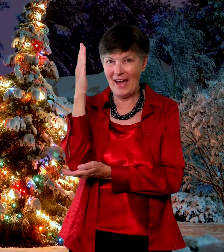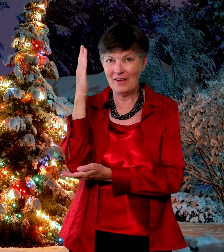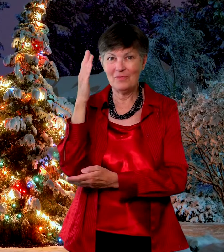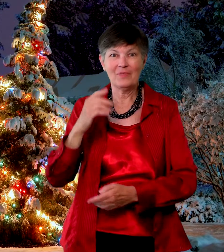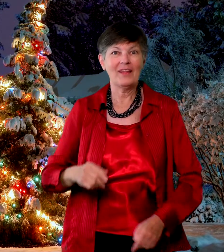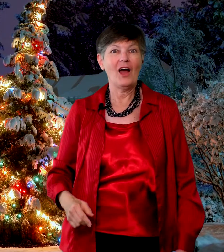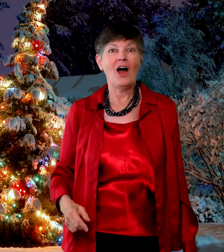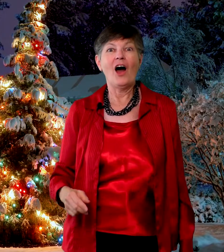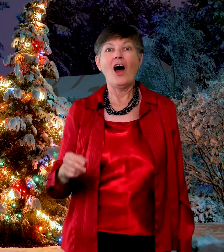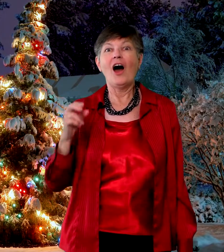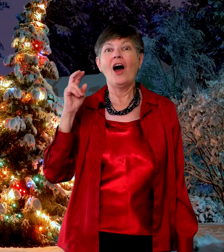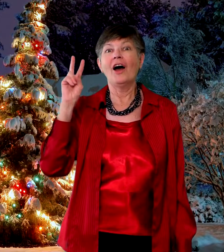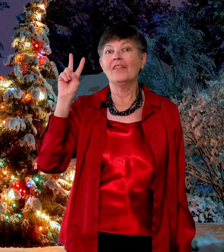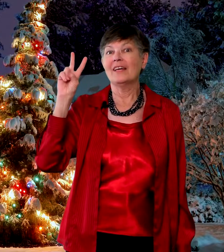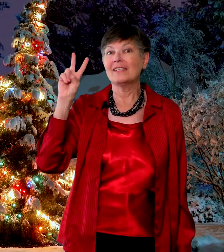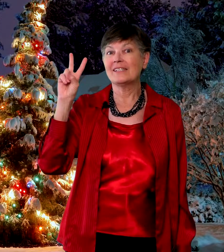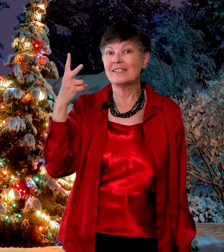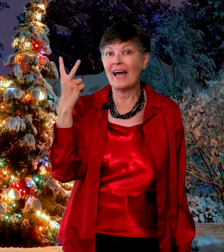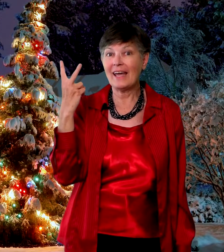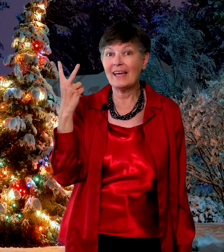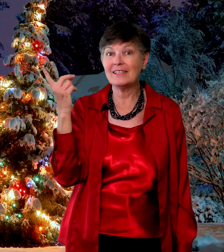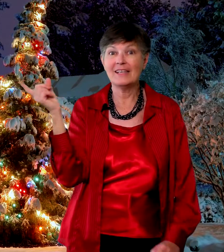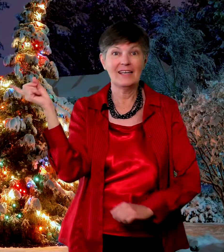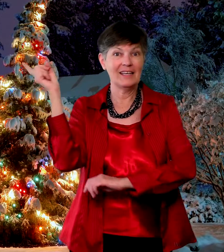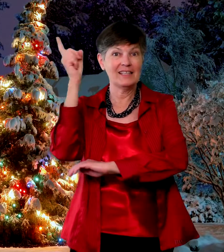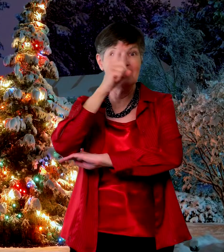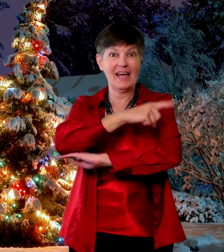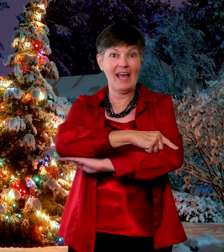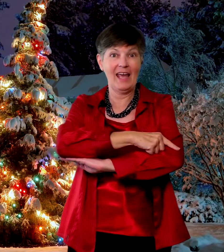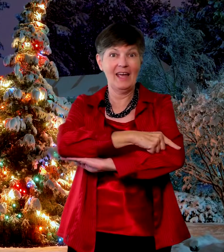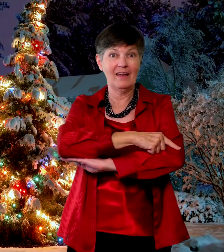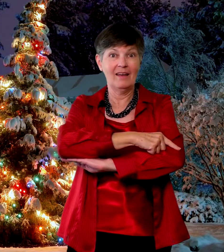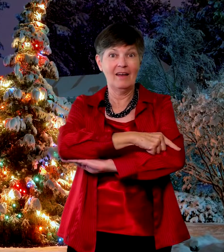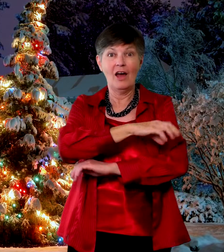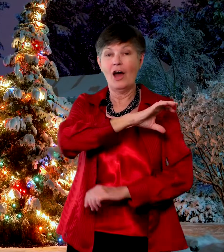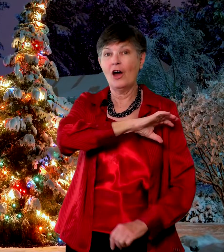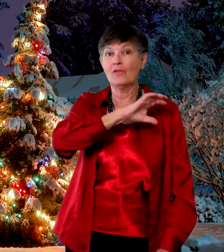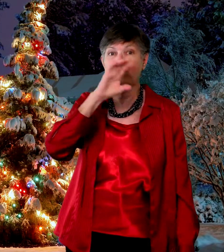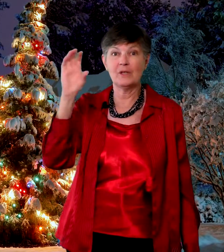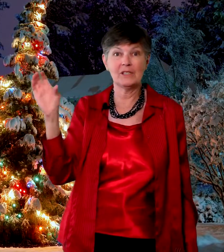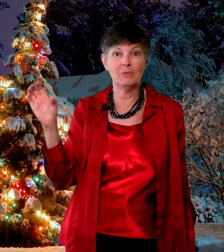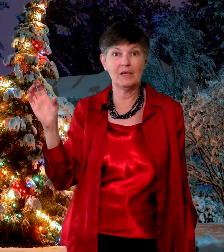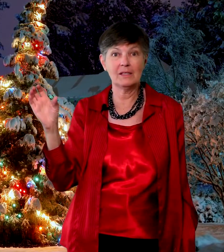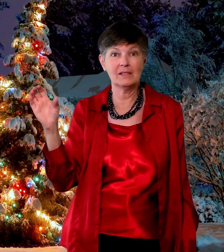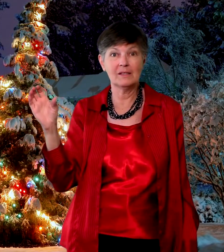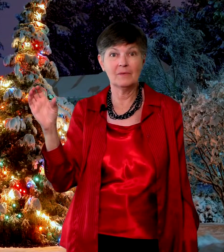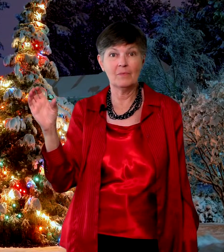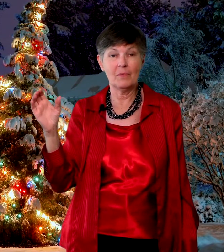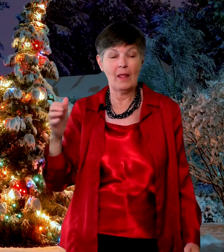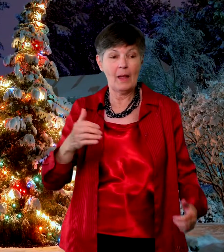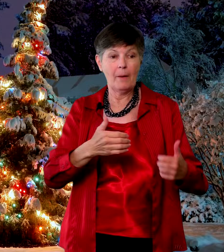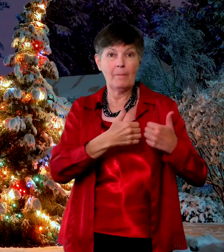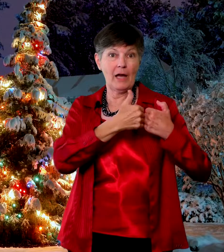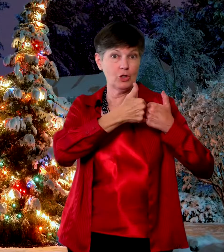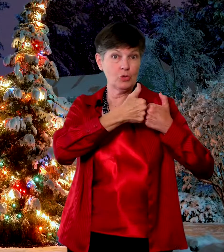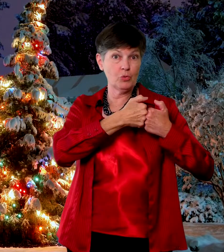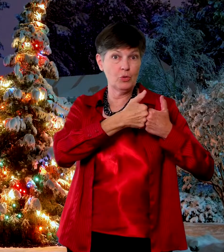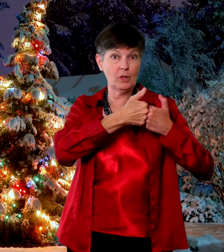Okay. On the second day of Christmas, my true